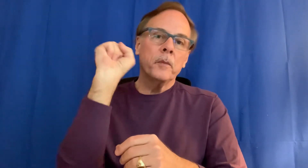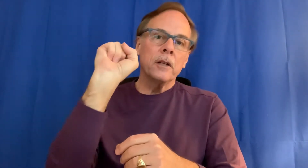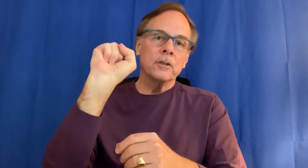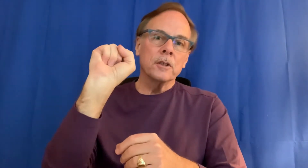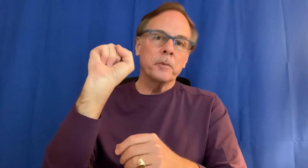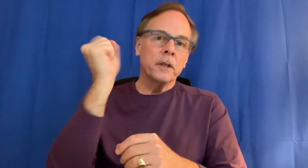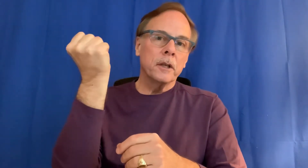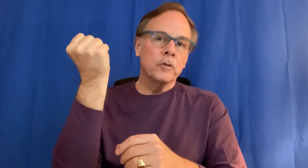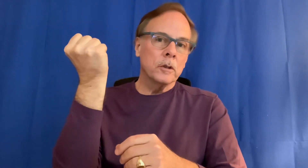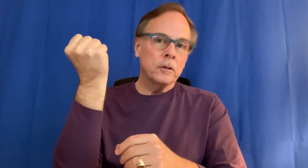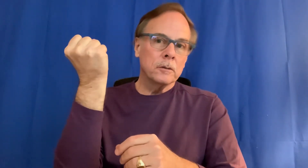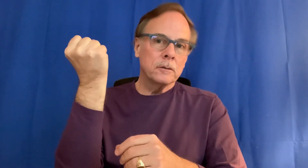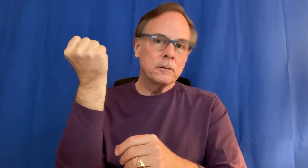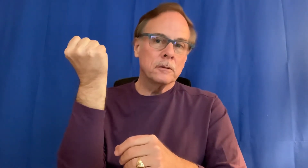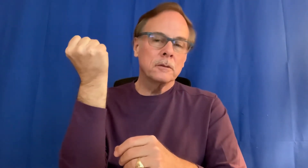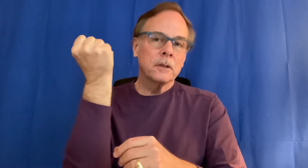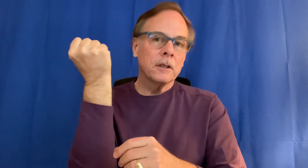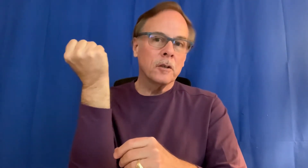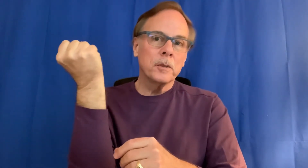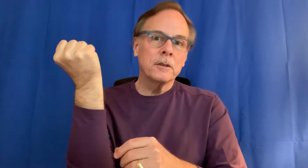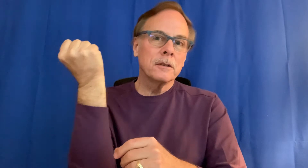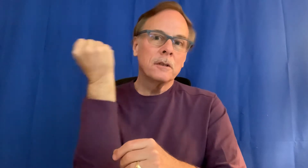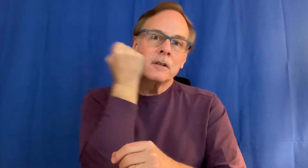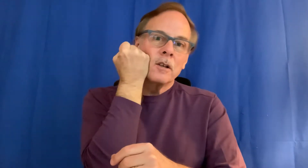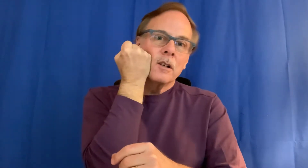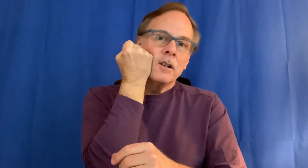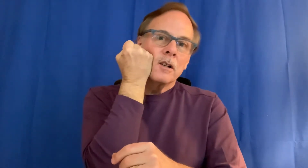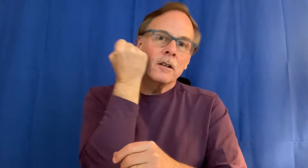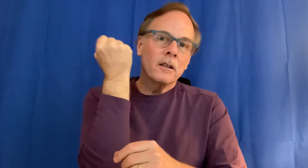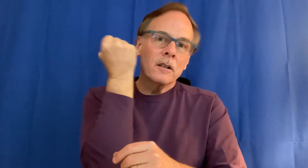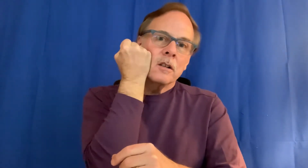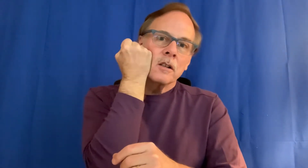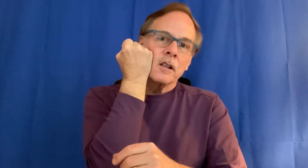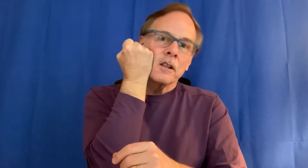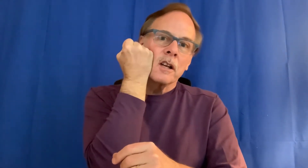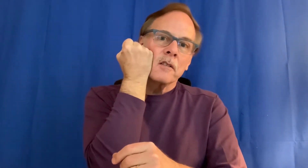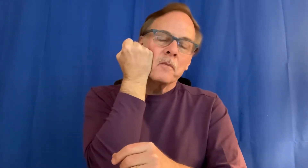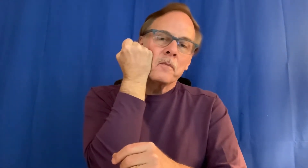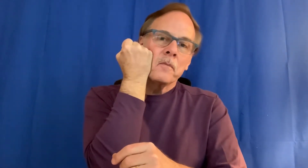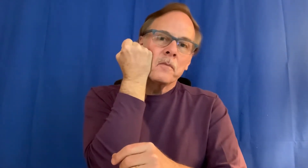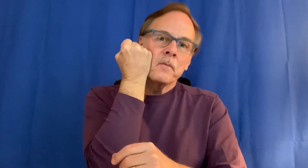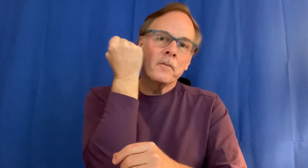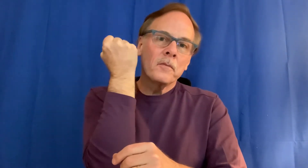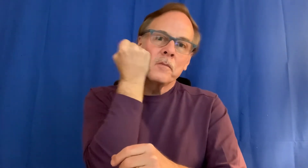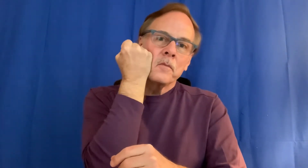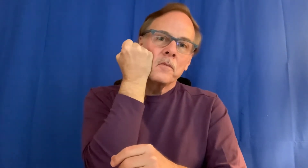imagine this being a drill, God help us, like that.